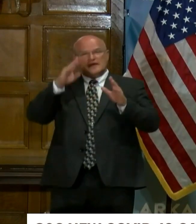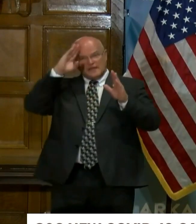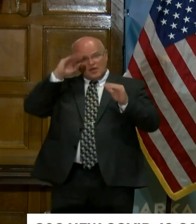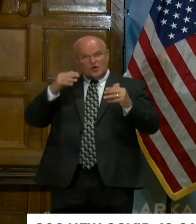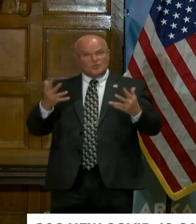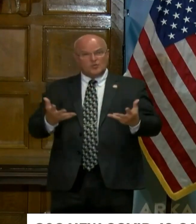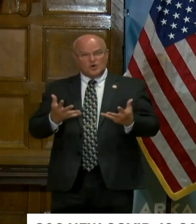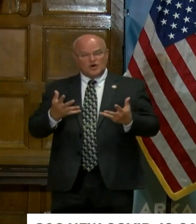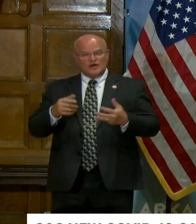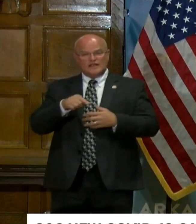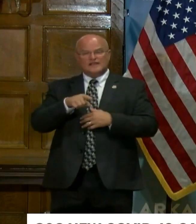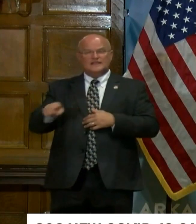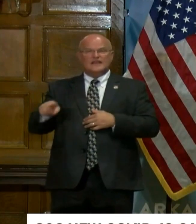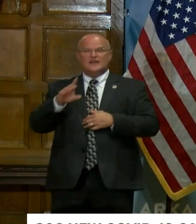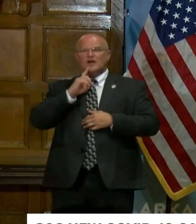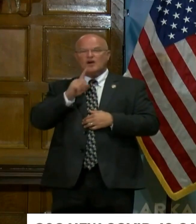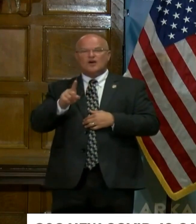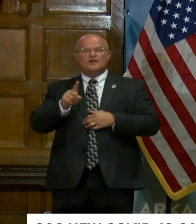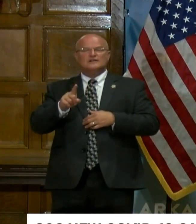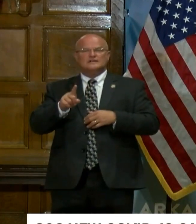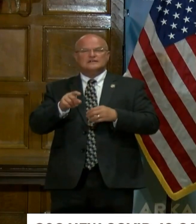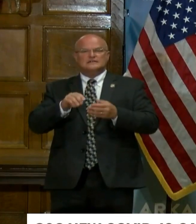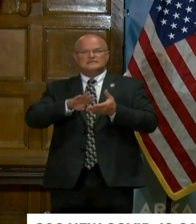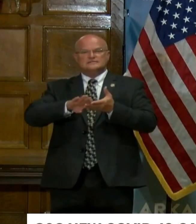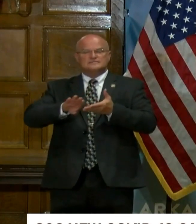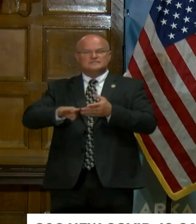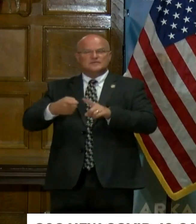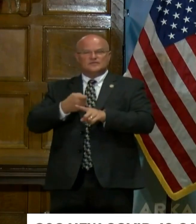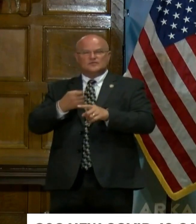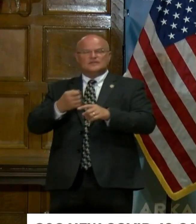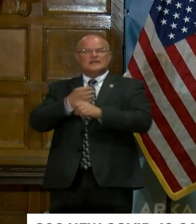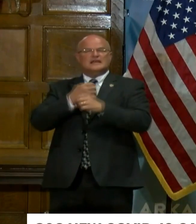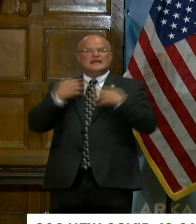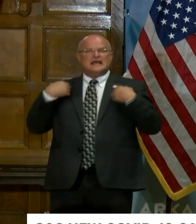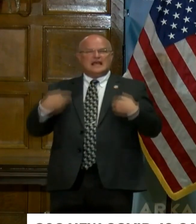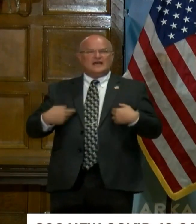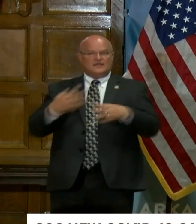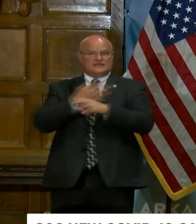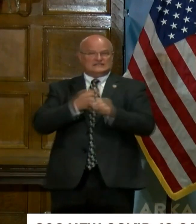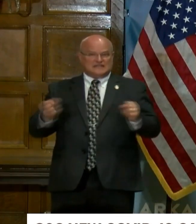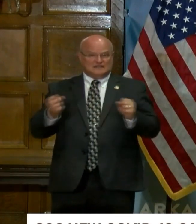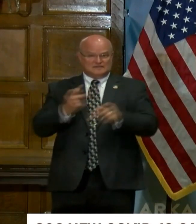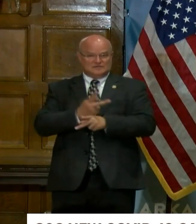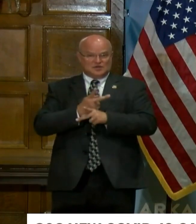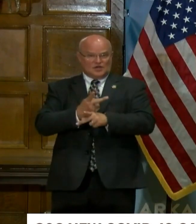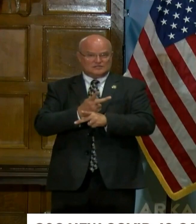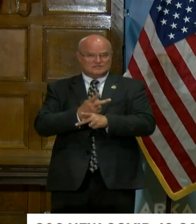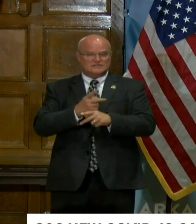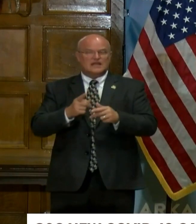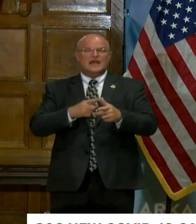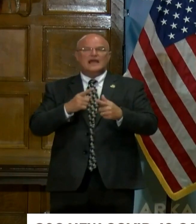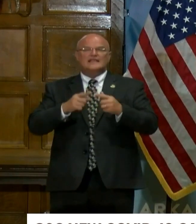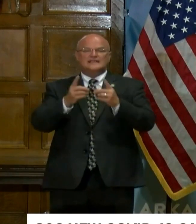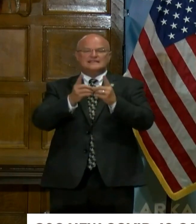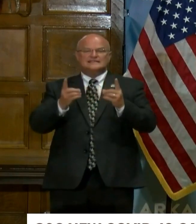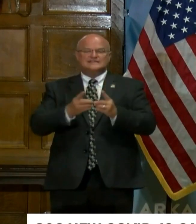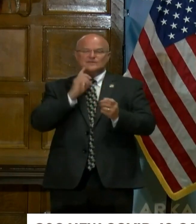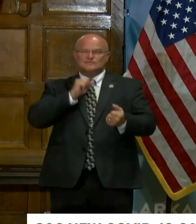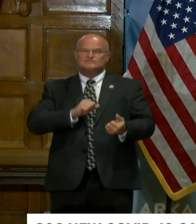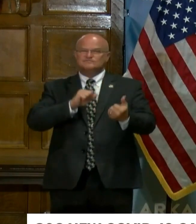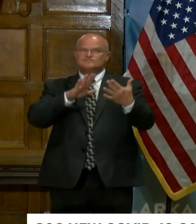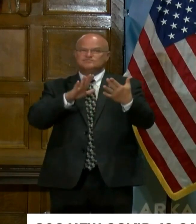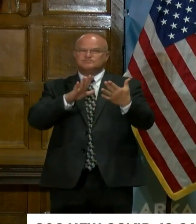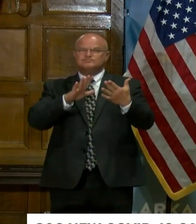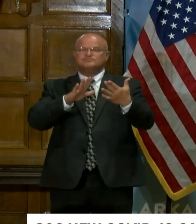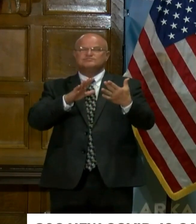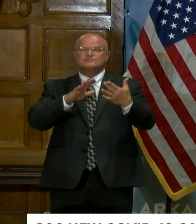that they are mitigated through those health and safety precautions. And then districts will address those situations with